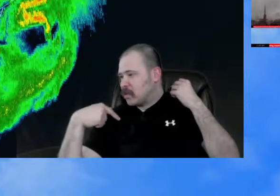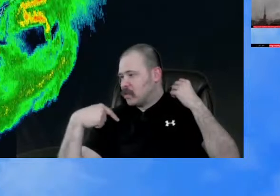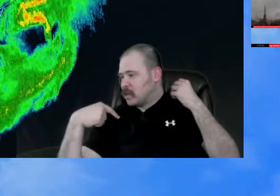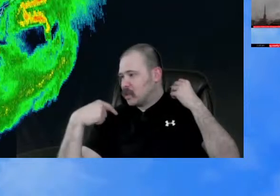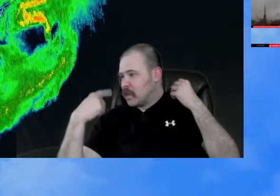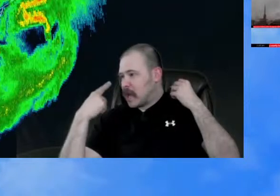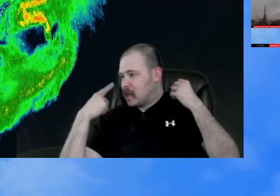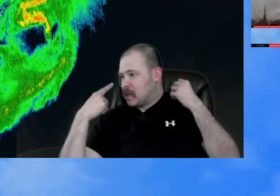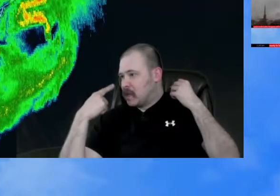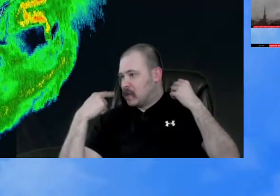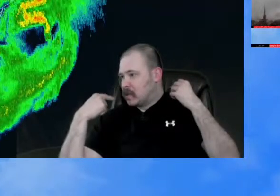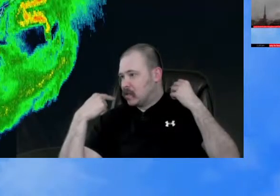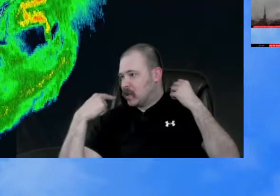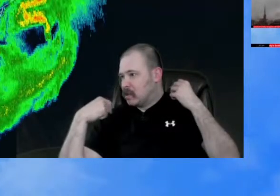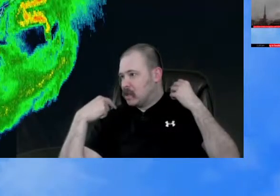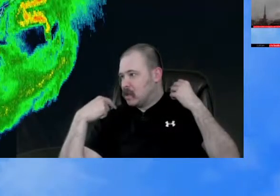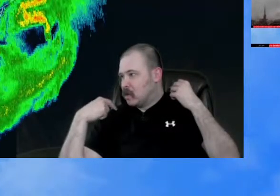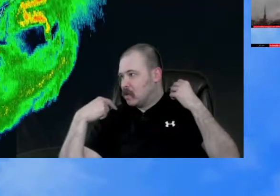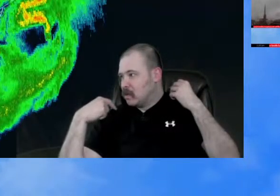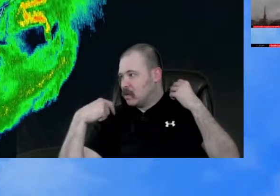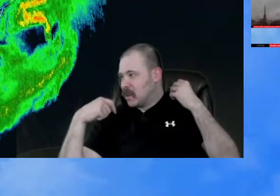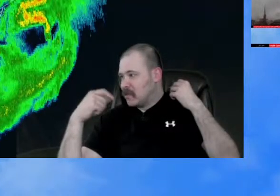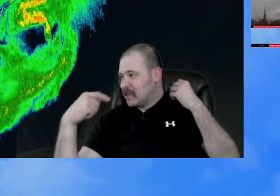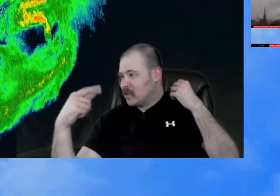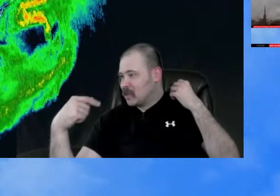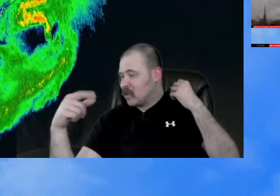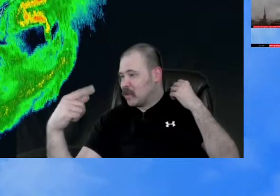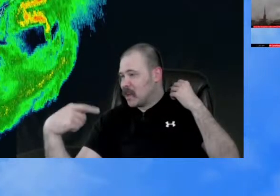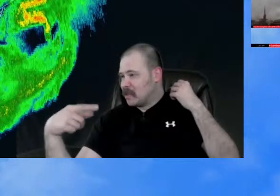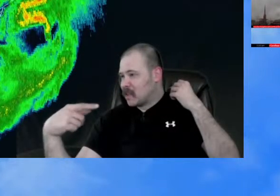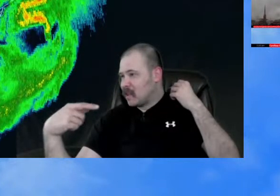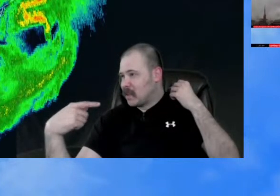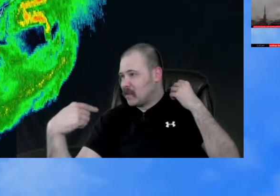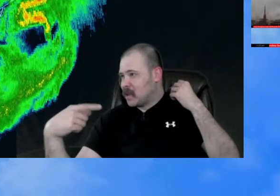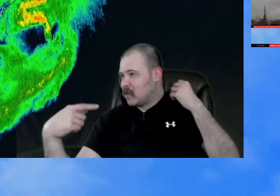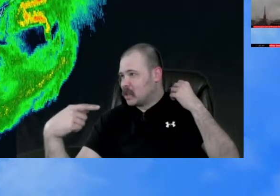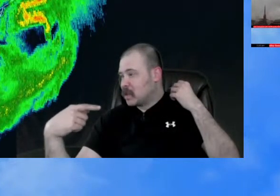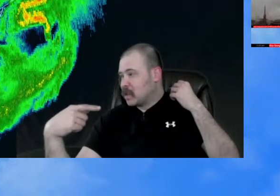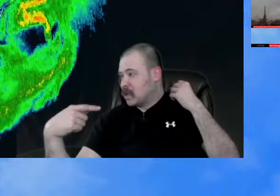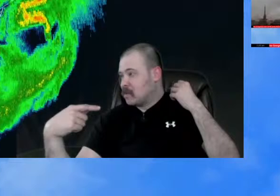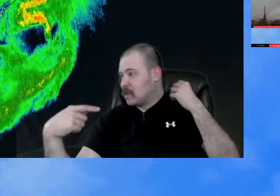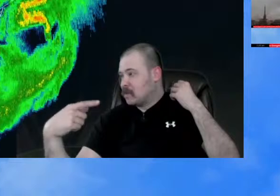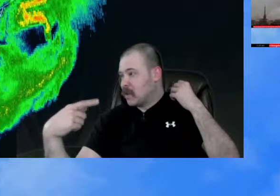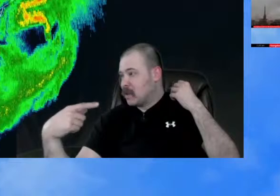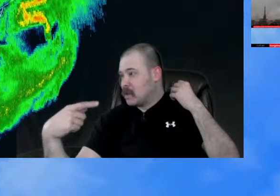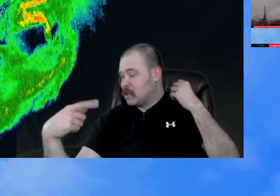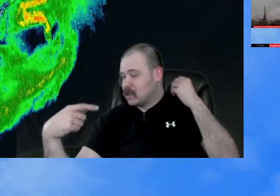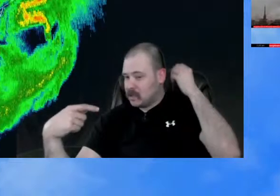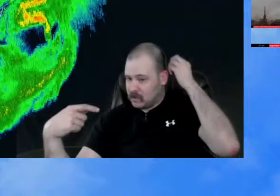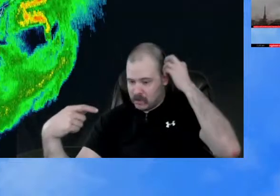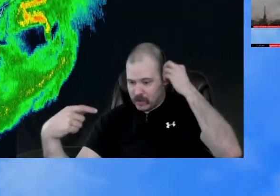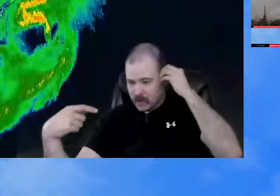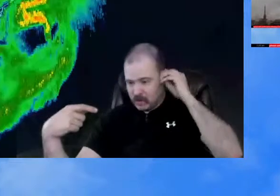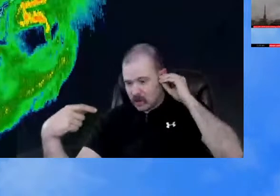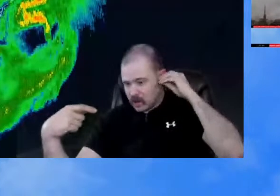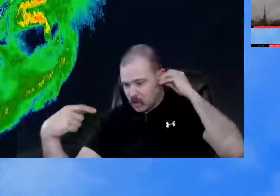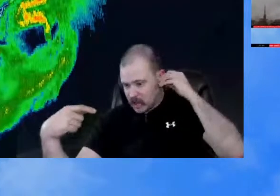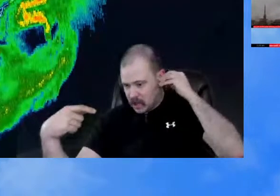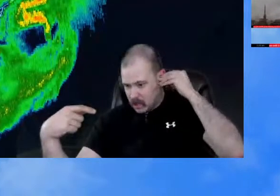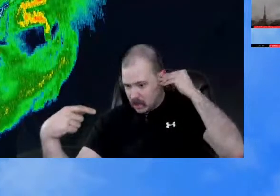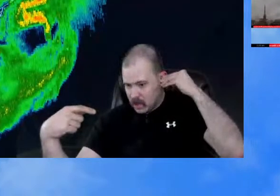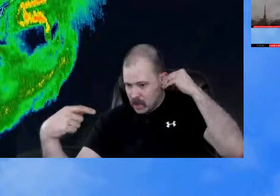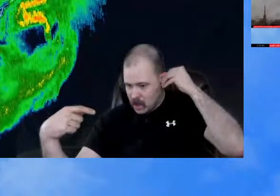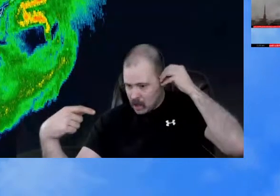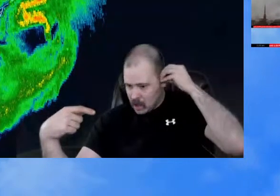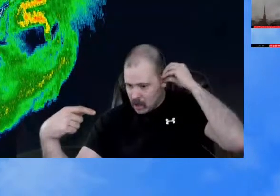This microphone doesn't go back into my ears, so I don't hear what's going on outside of it. I don't hear what it's picking up, and it's still pretty dark and